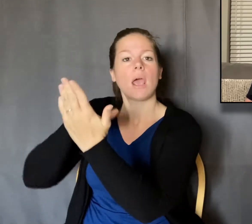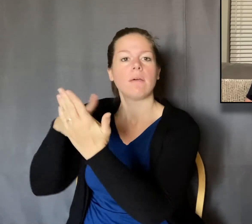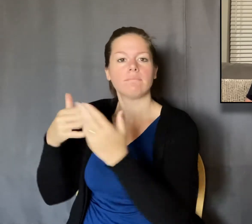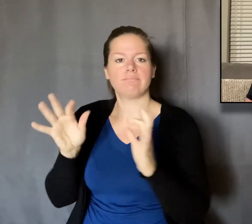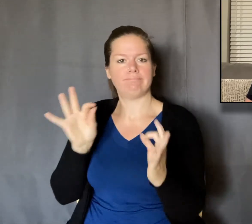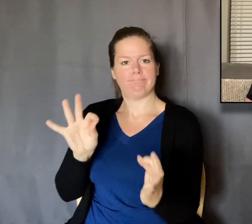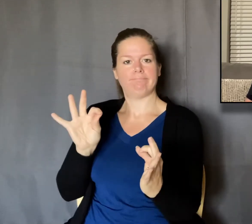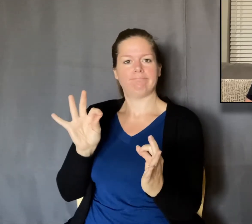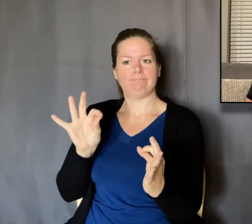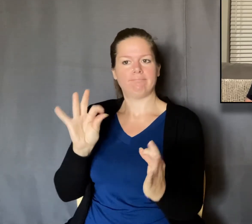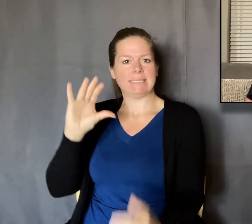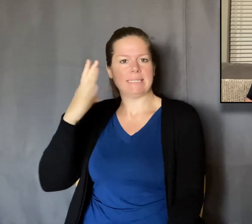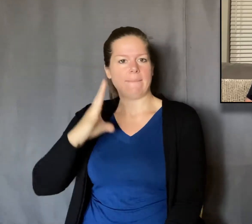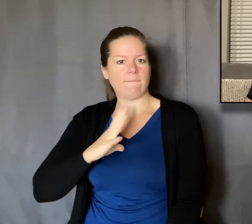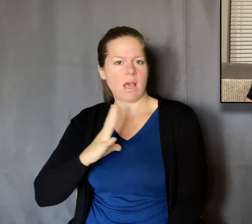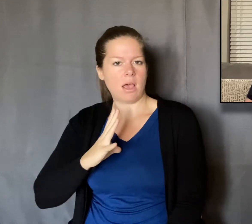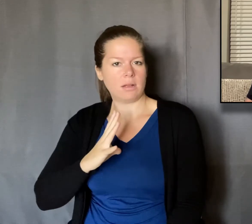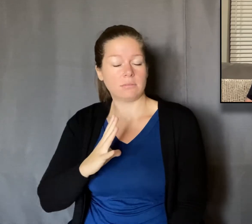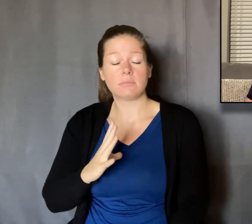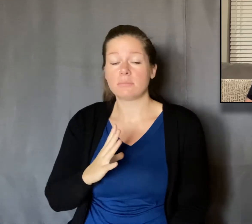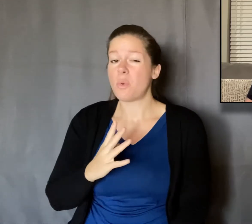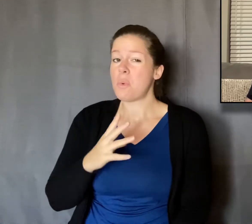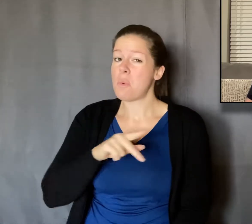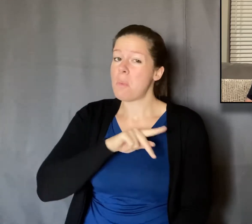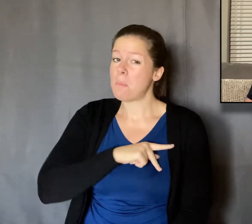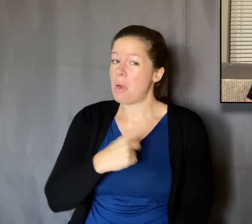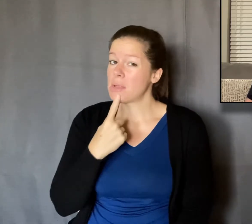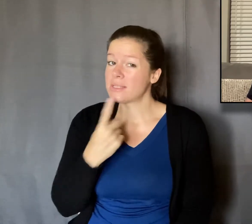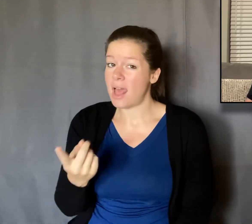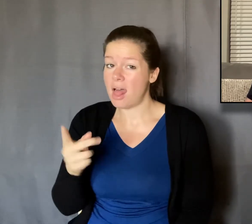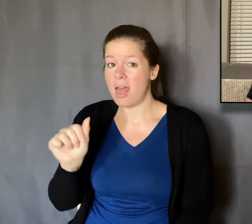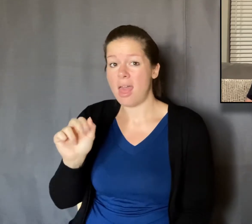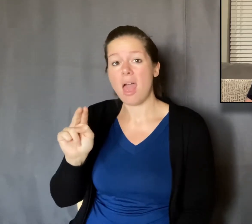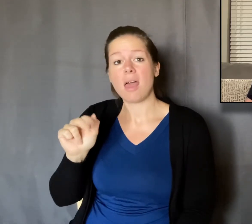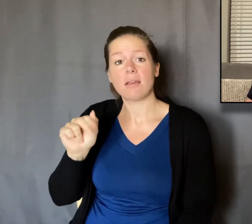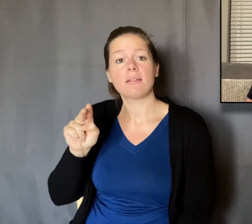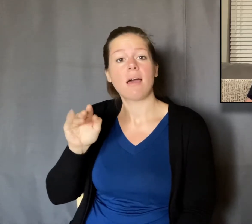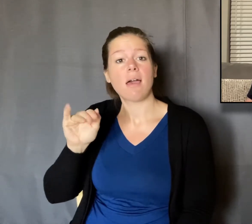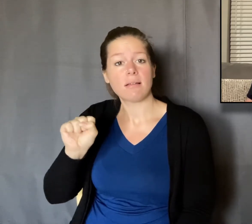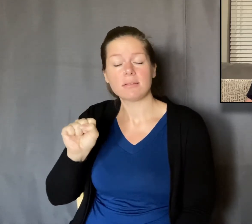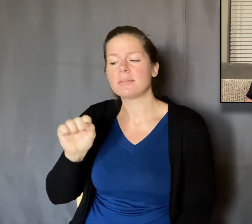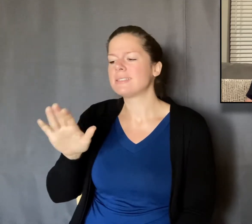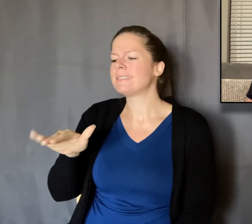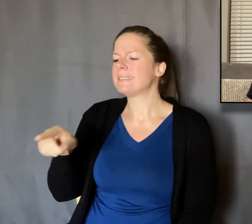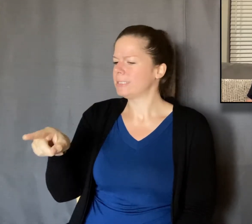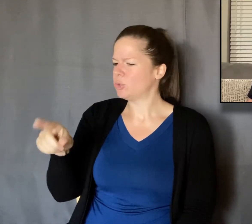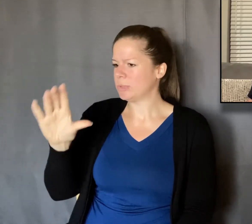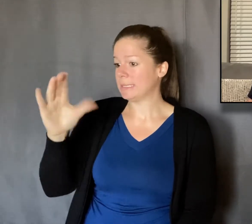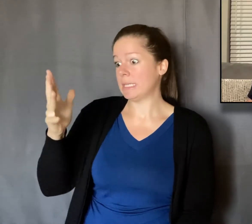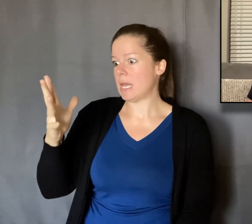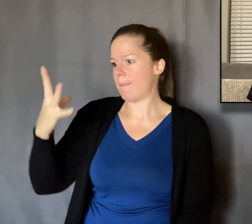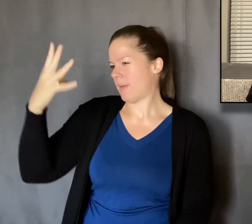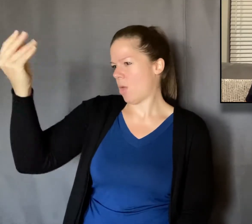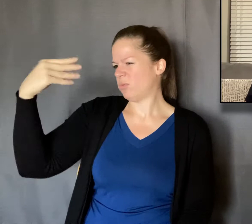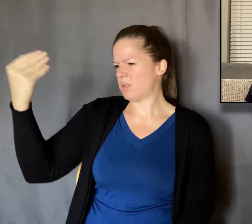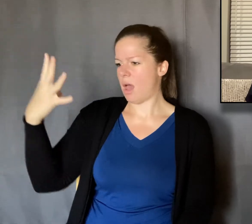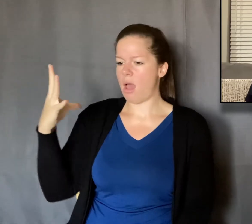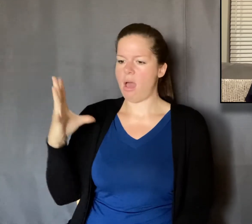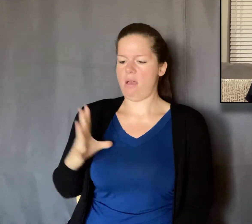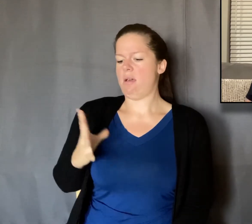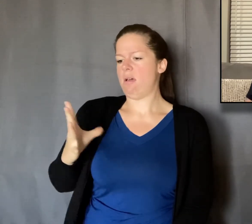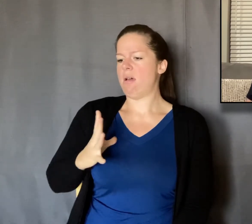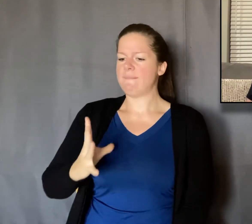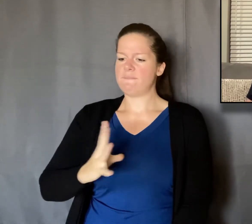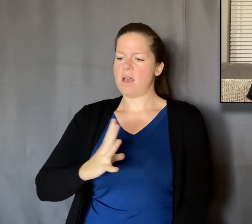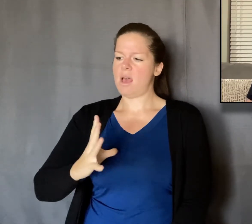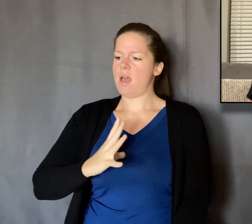the outside. But inside, you're filthy, Ananias. You're a hypocrite. And Paul stands his ground, ultimately